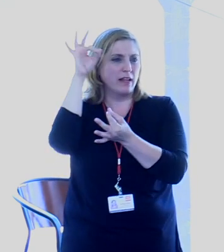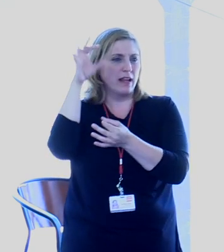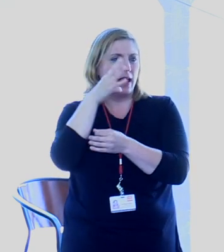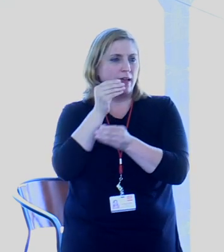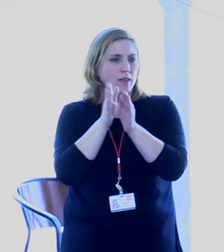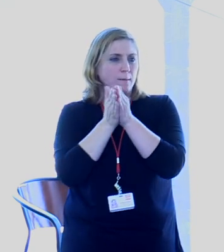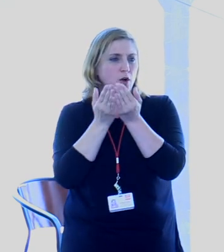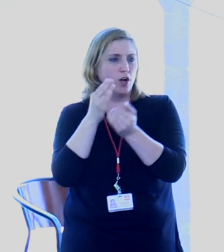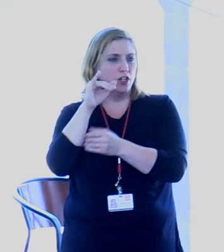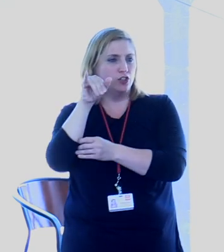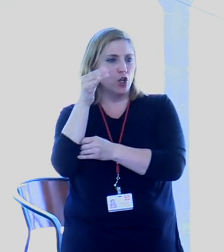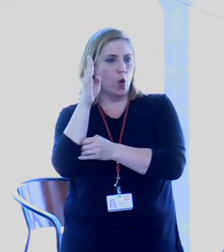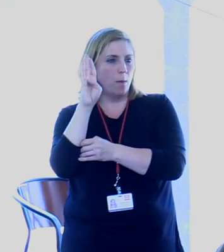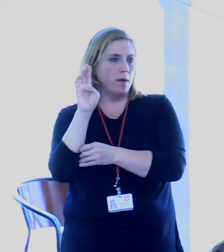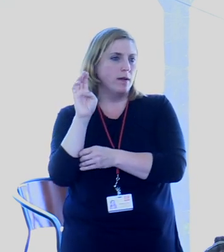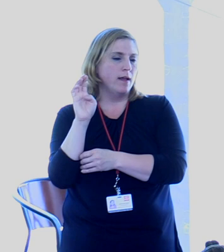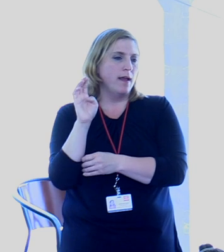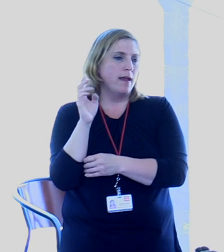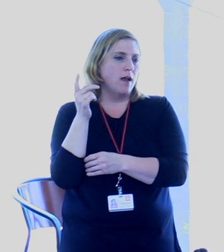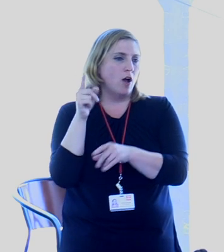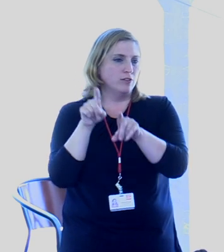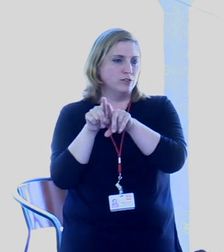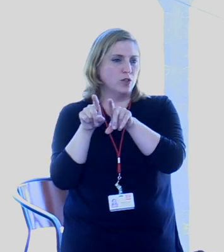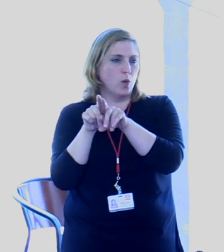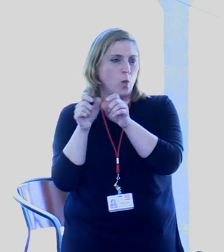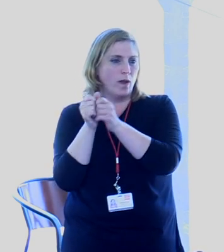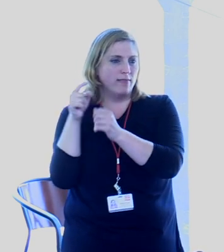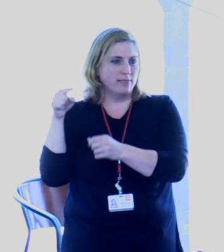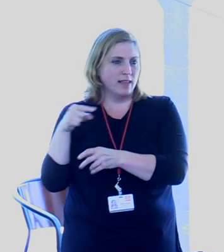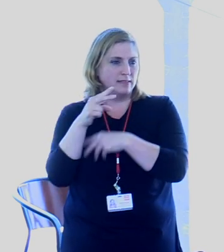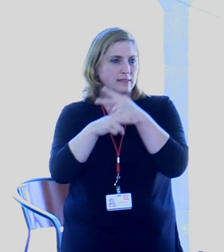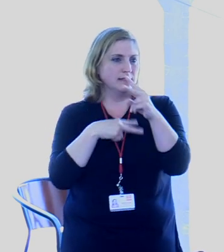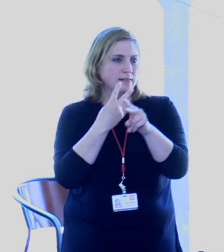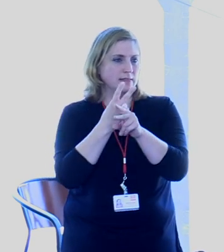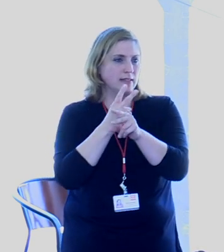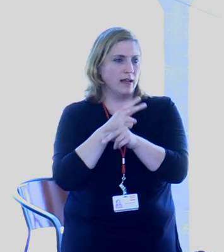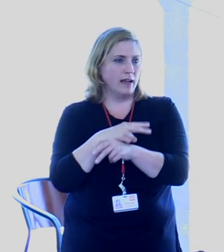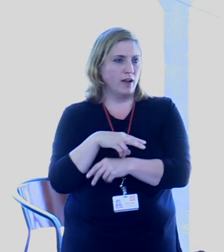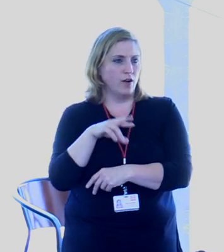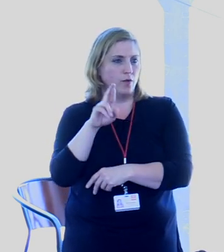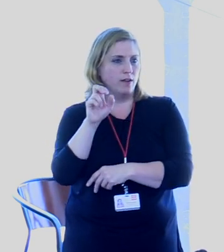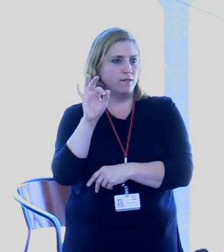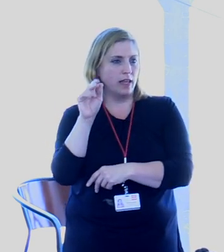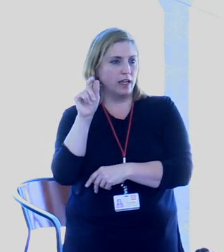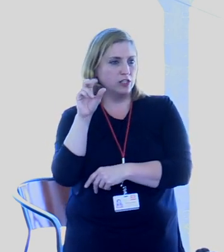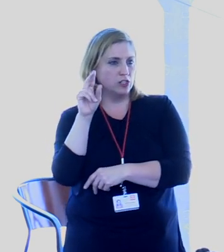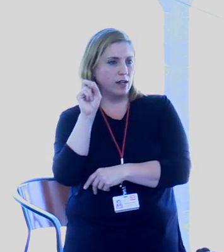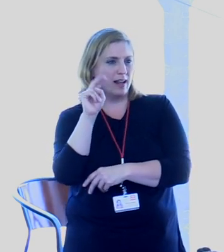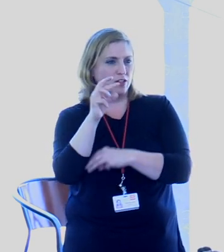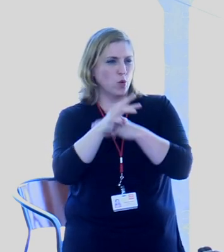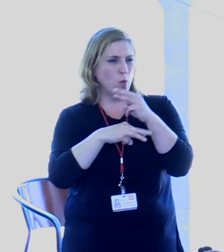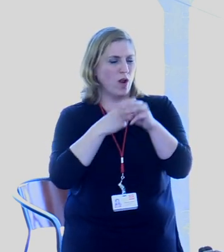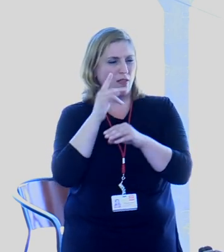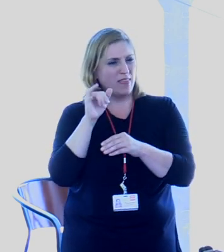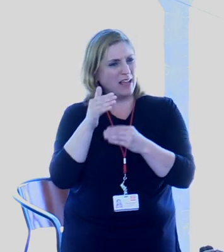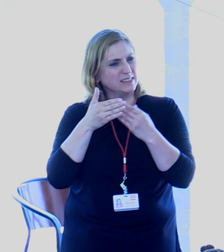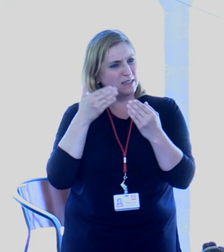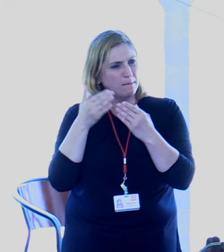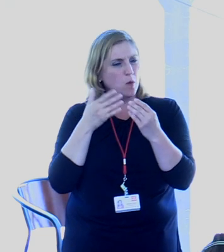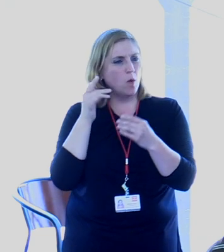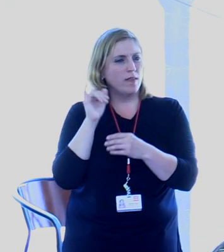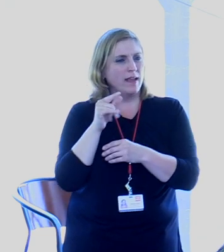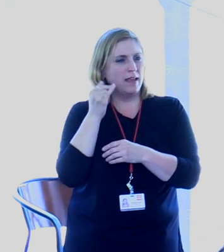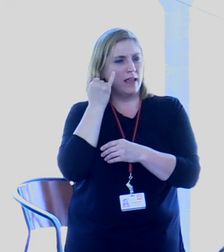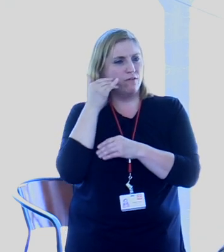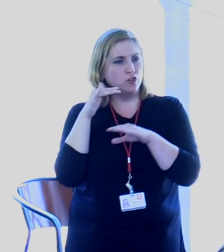And the book of Job is also associated with this type of reflection. Is the world really that simple that if